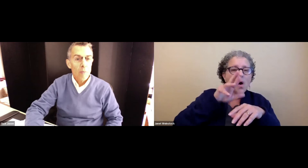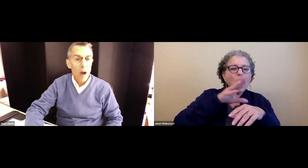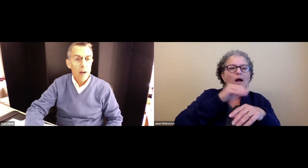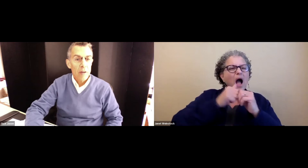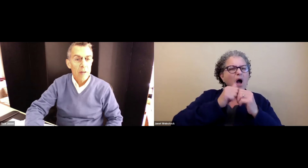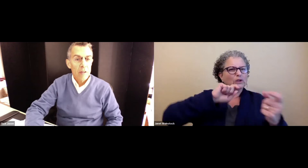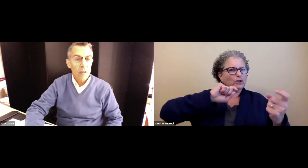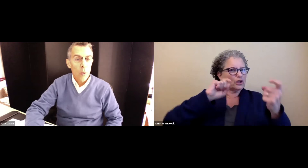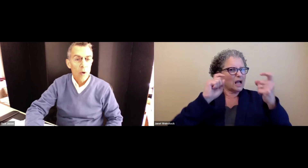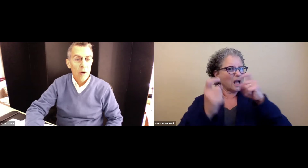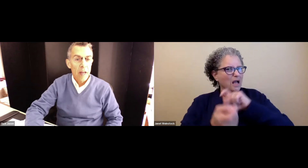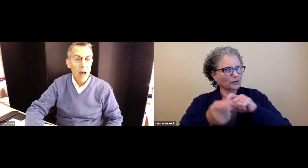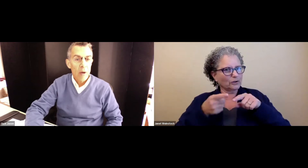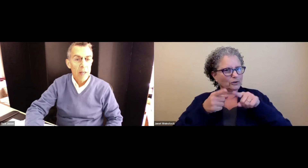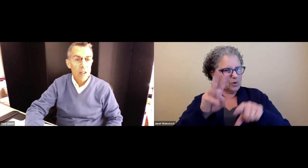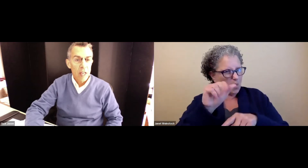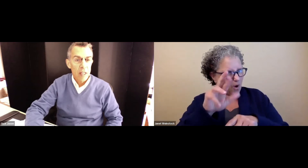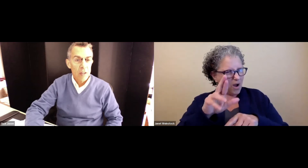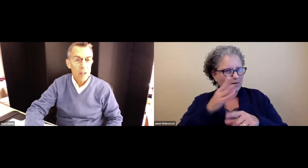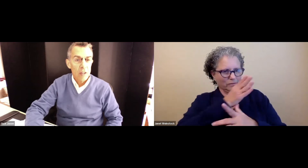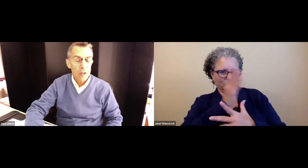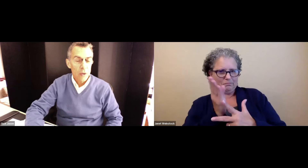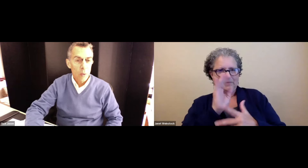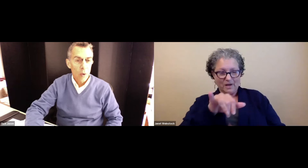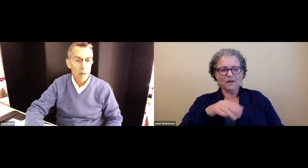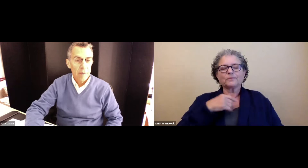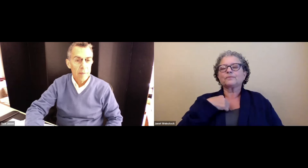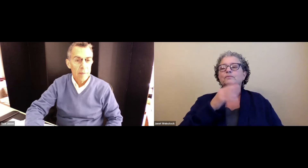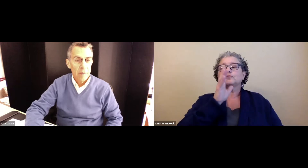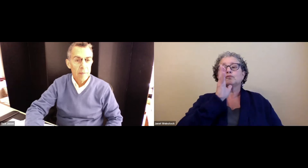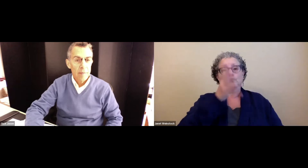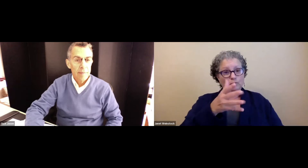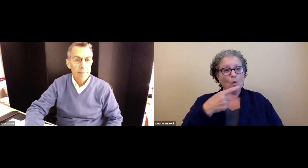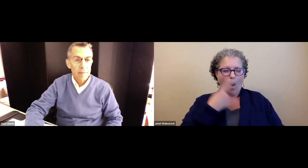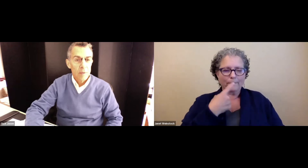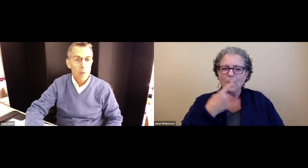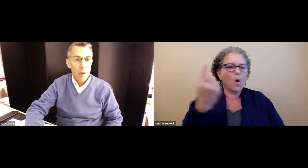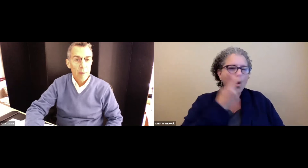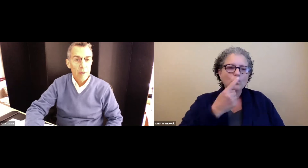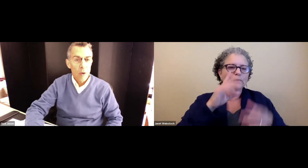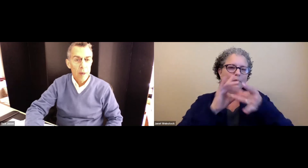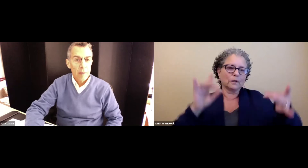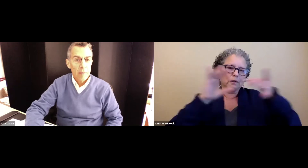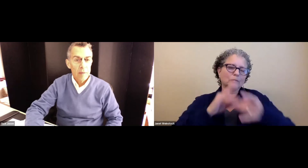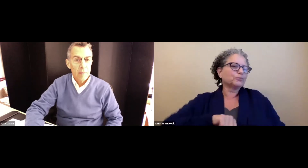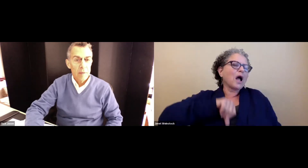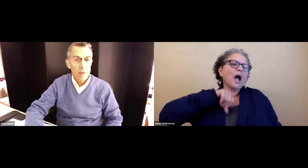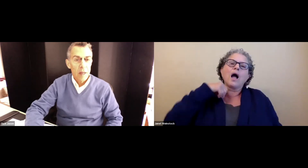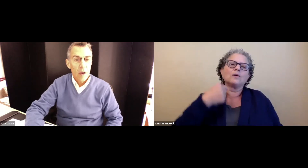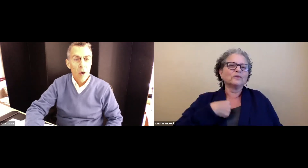prior to the war, and how did it change during the war? So my grandmother, Oma, always